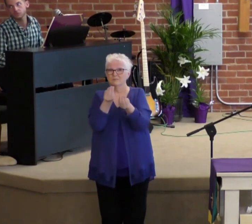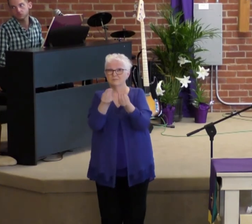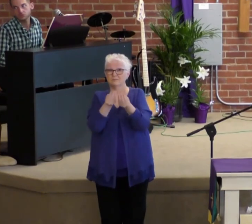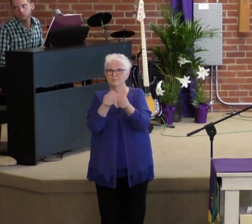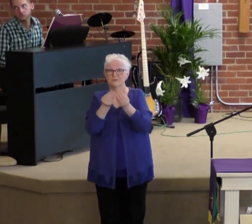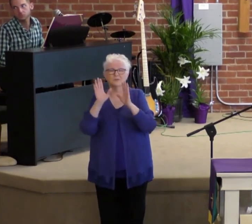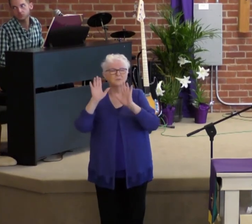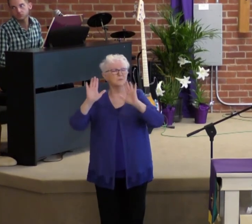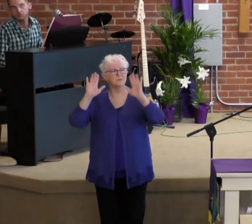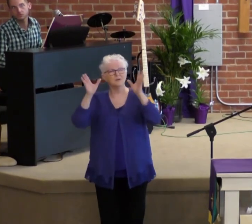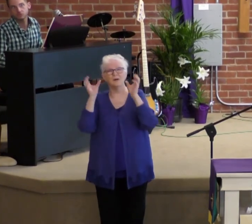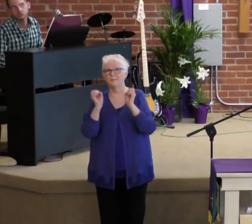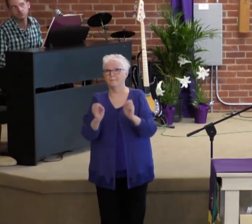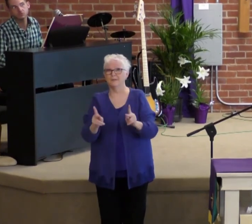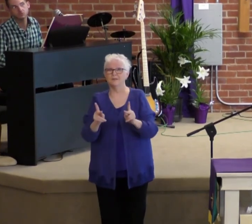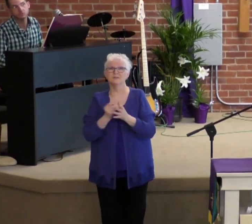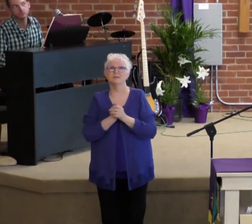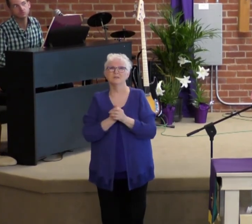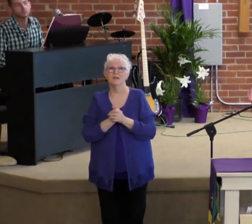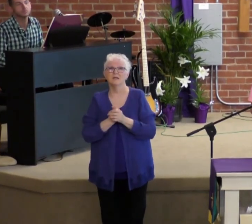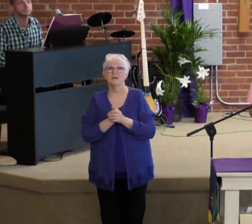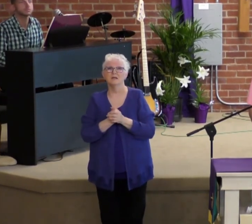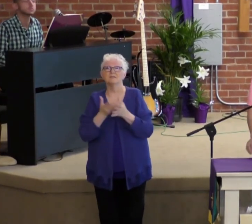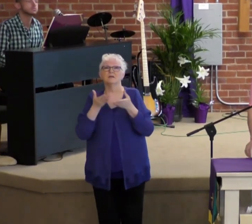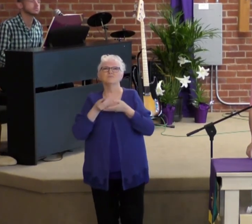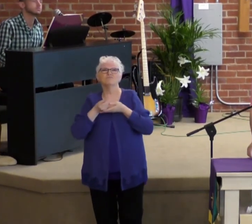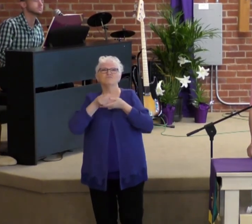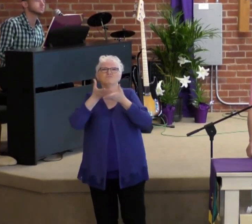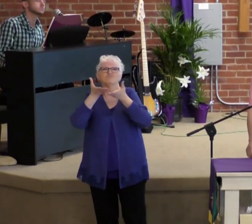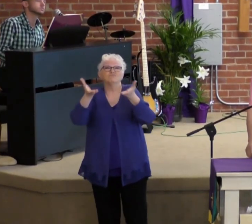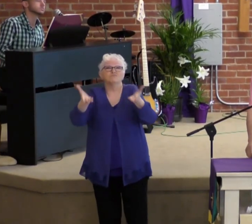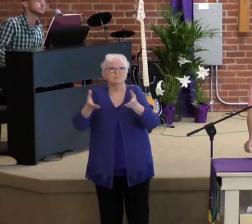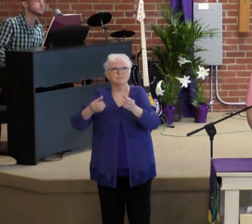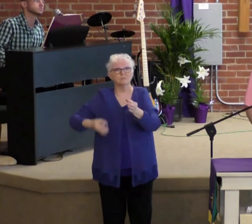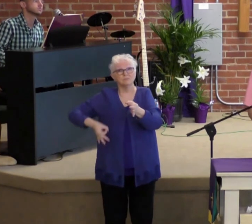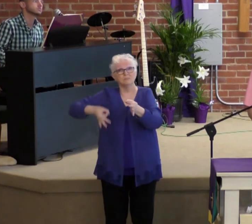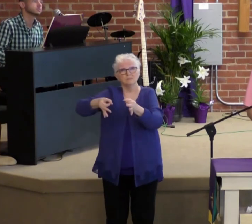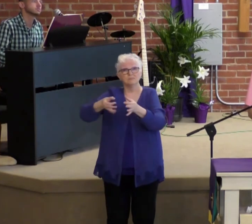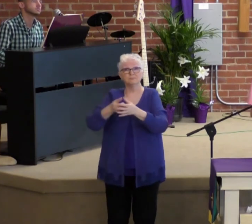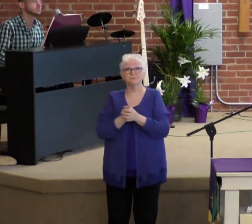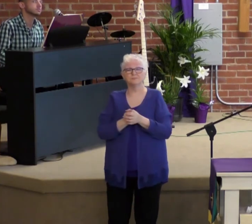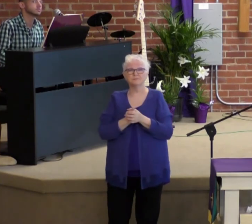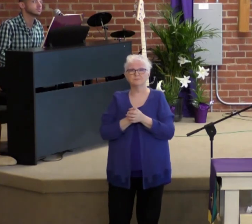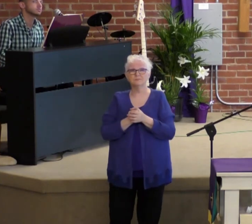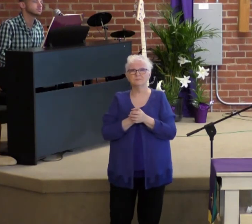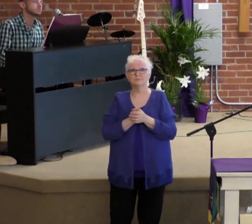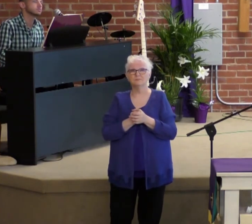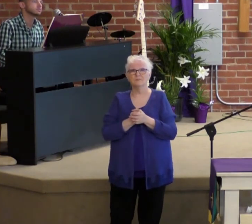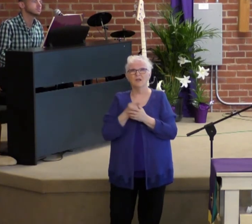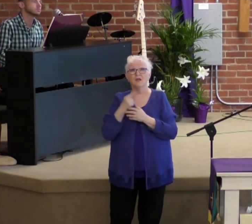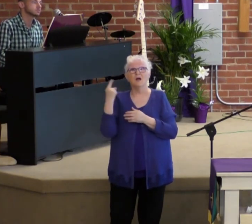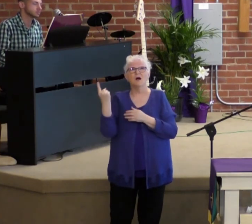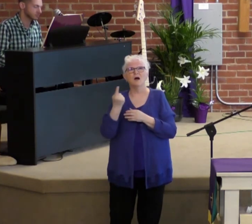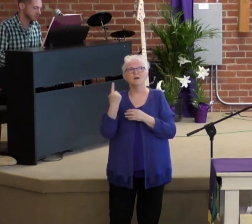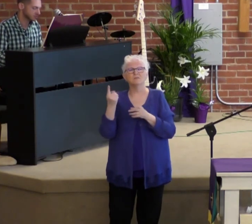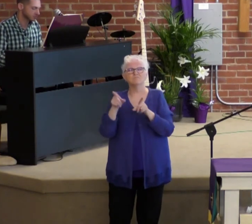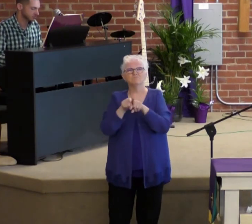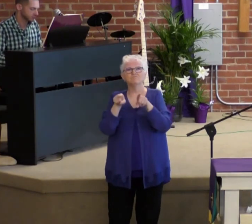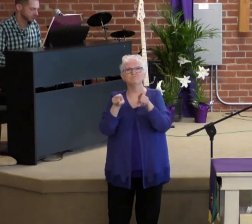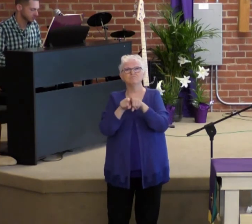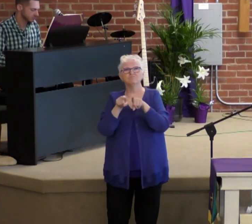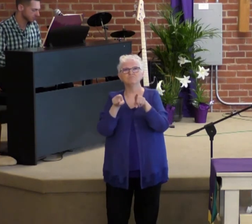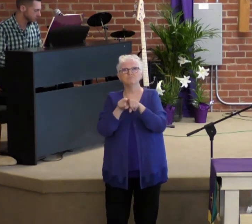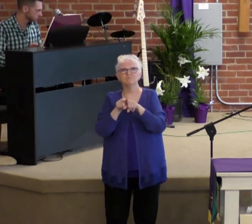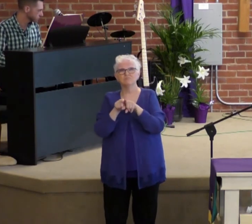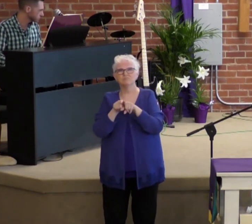So just wanted to give you an update on that. Also, our Nigerian ministry